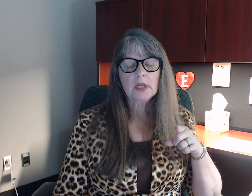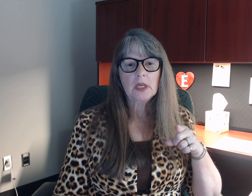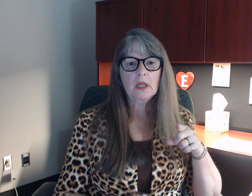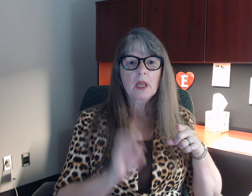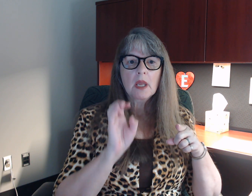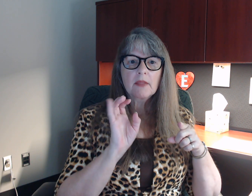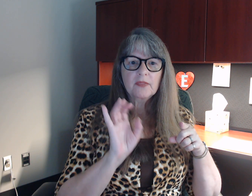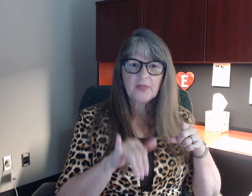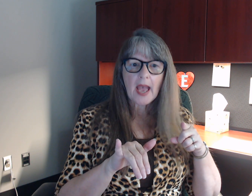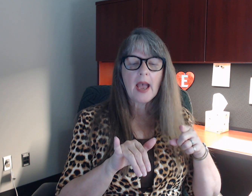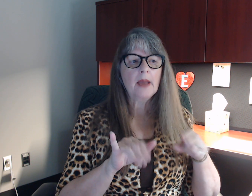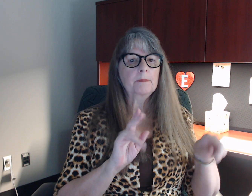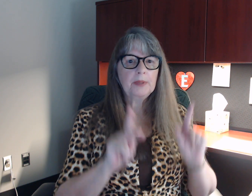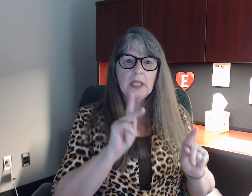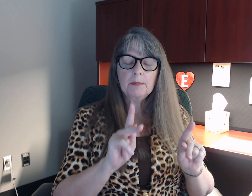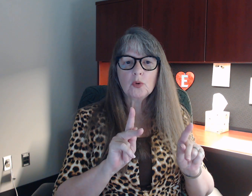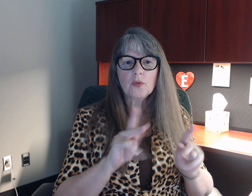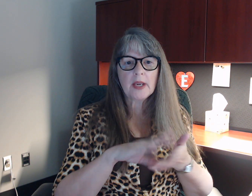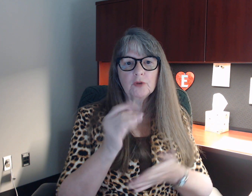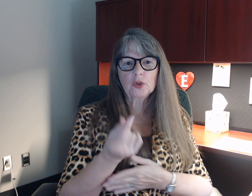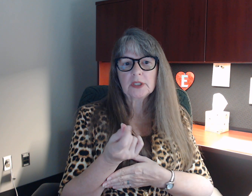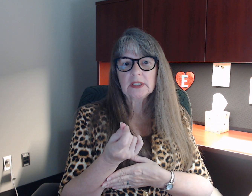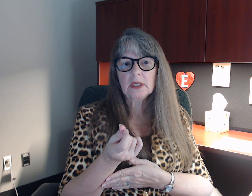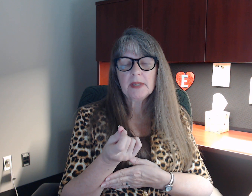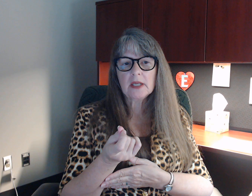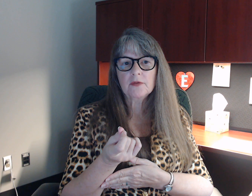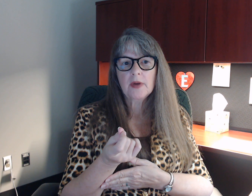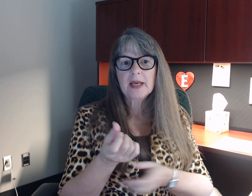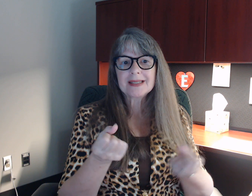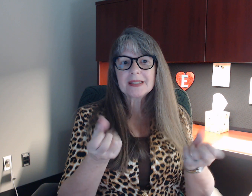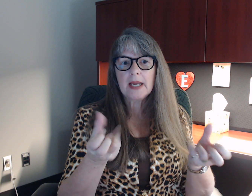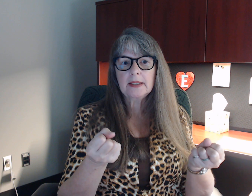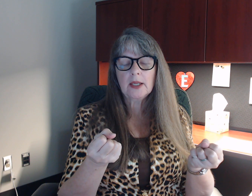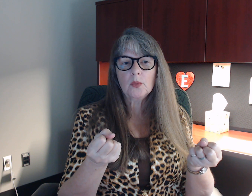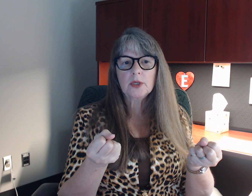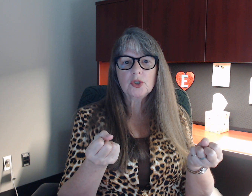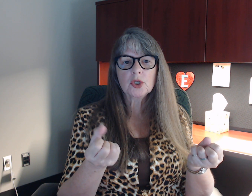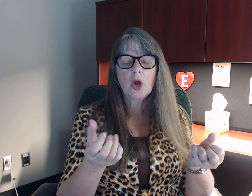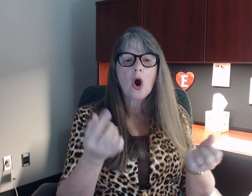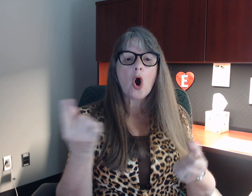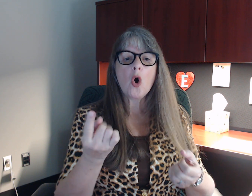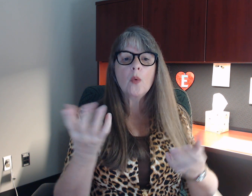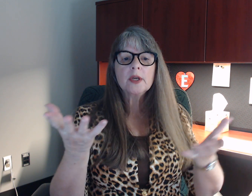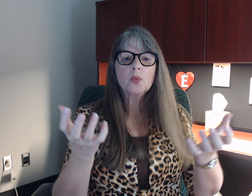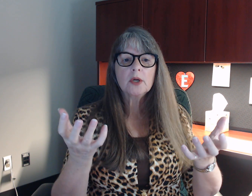me that people that have learned a little bit of sign language always want to